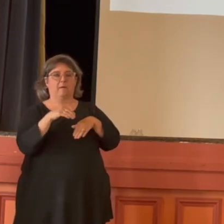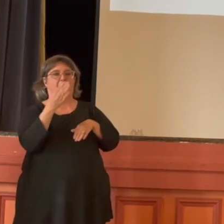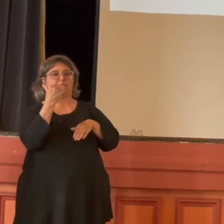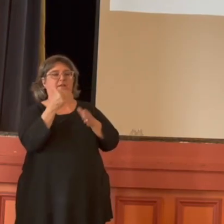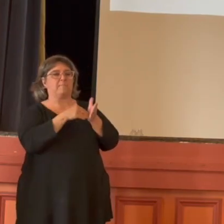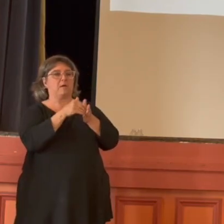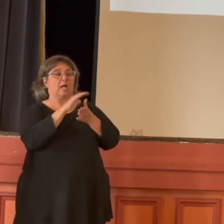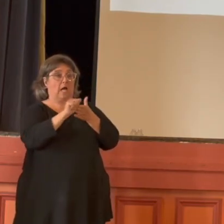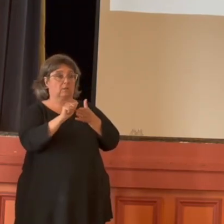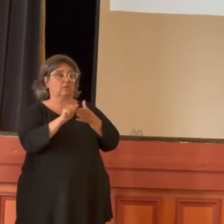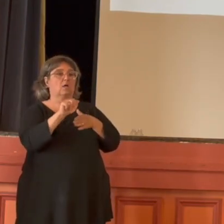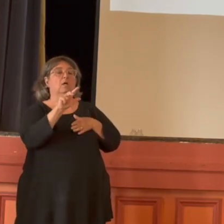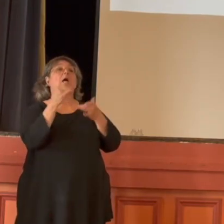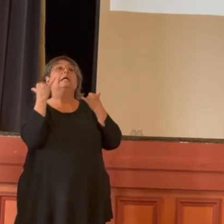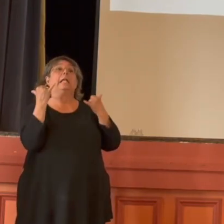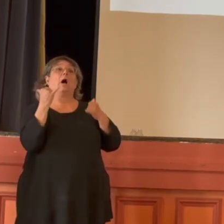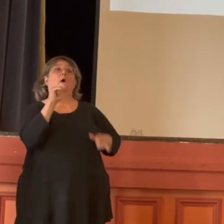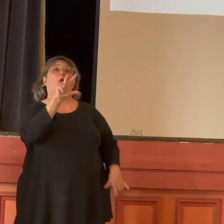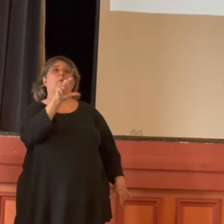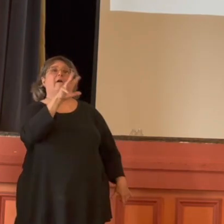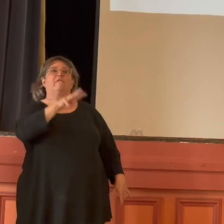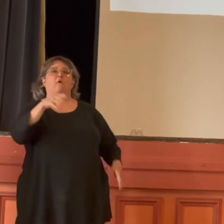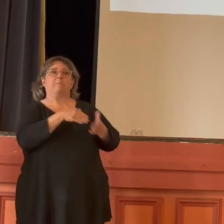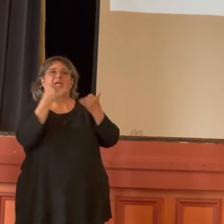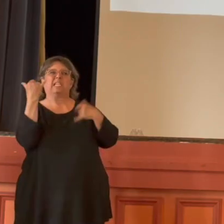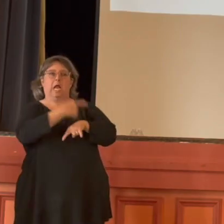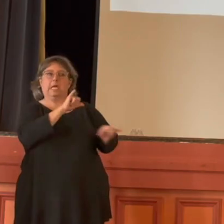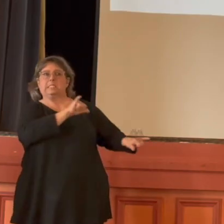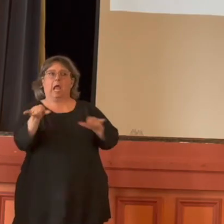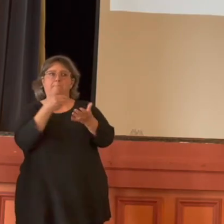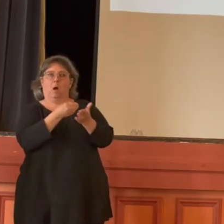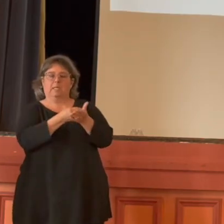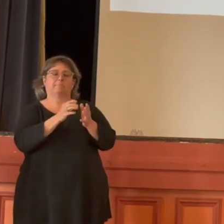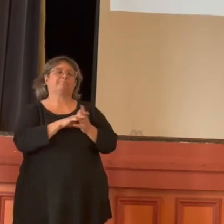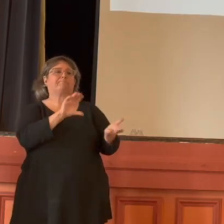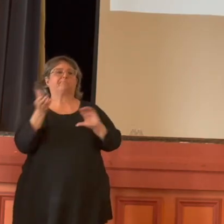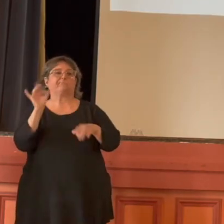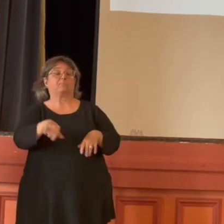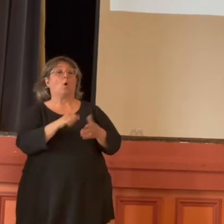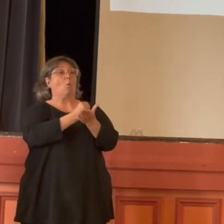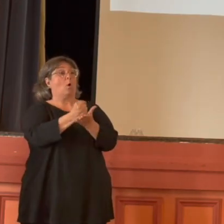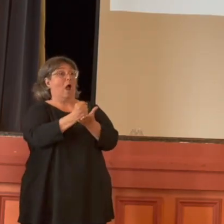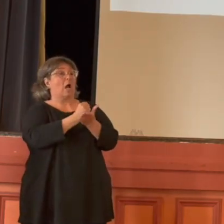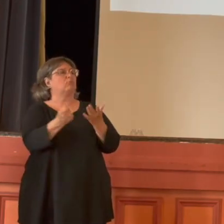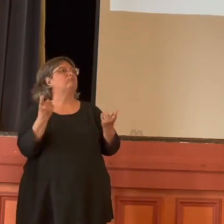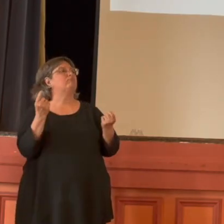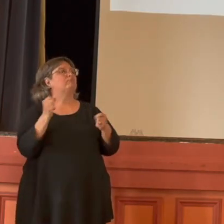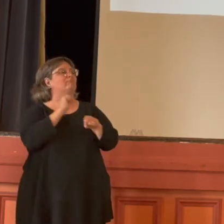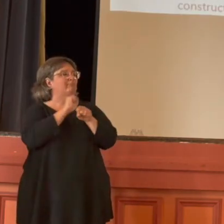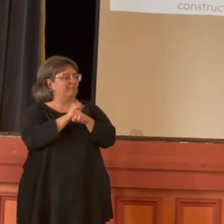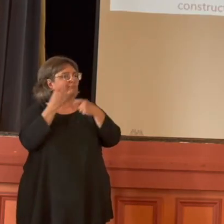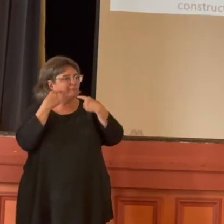million, which is about $344 million today. And with that credit card, this work was